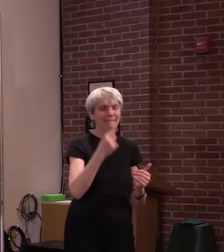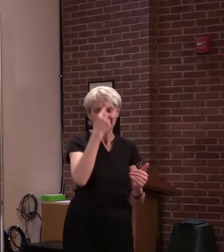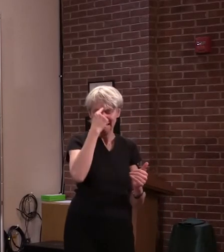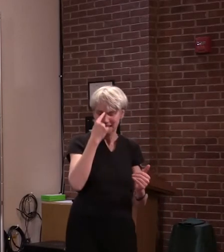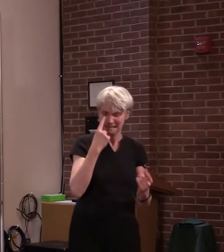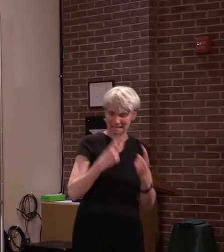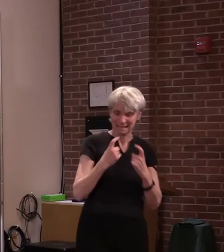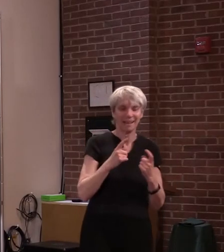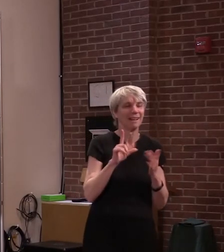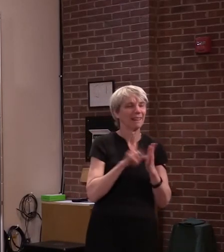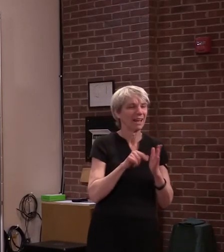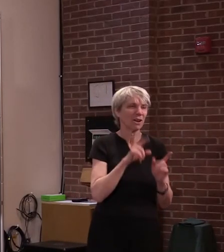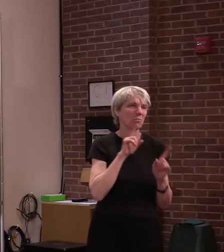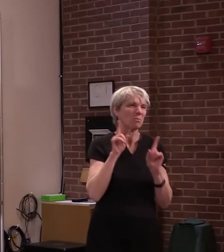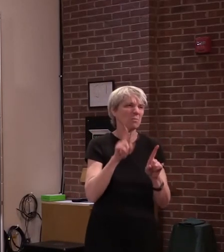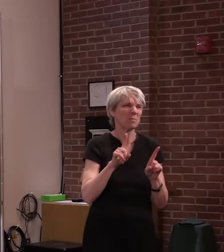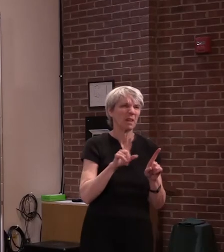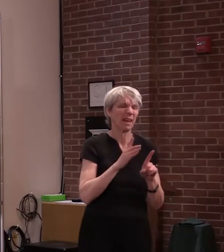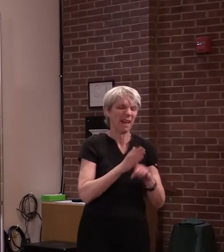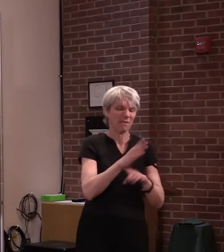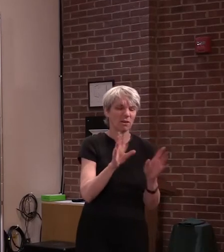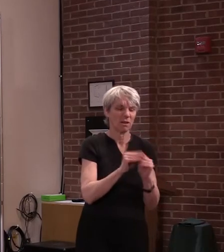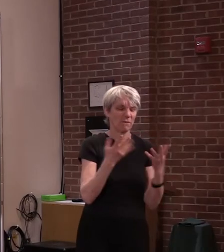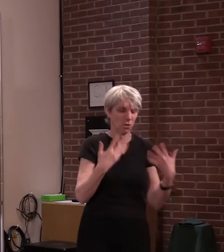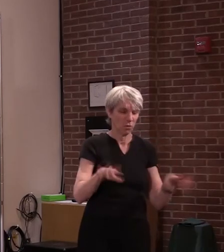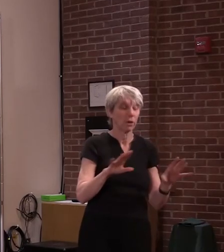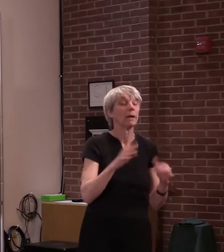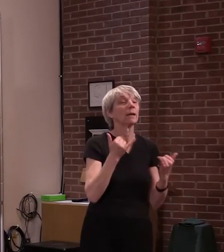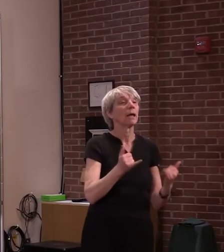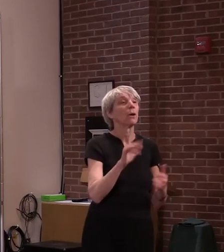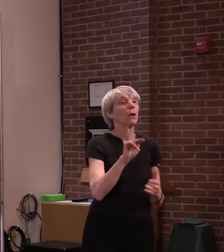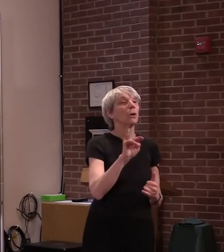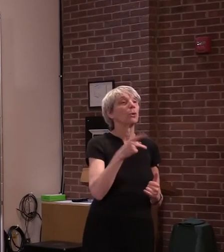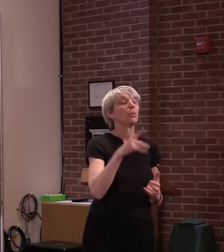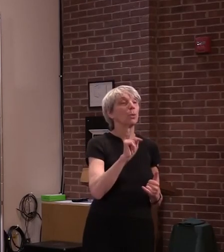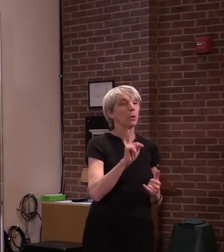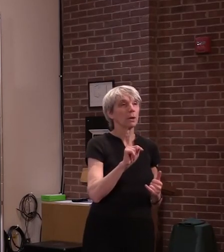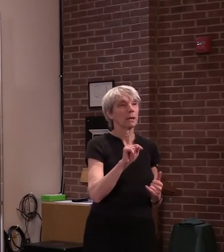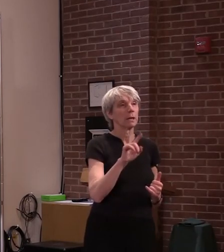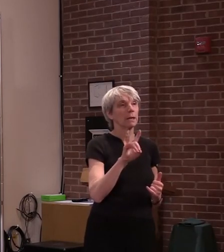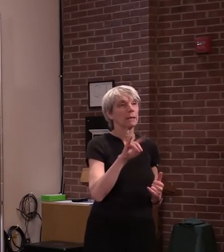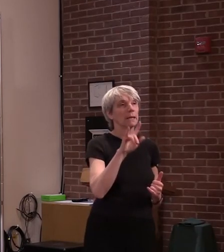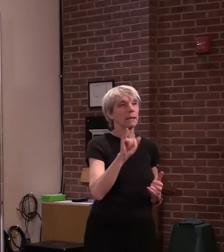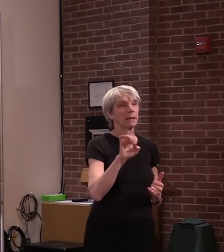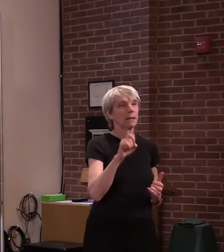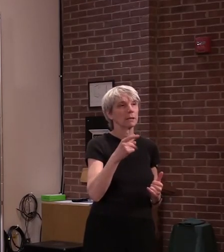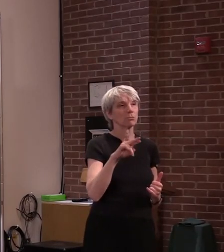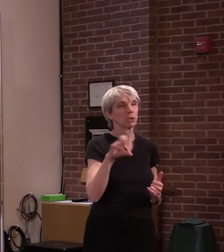Ed Barber, Newport Daily Express.